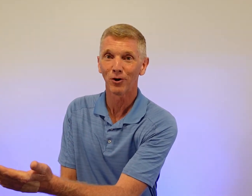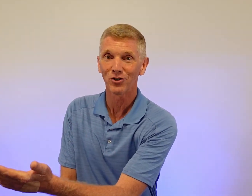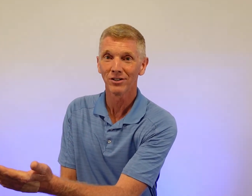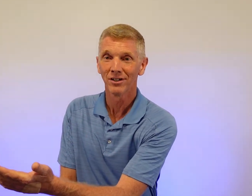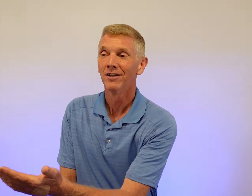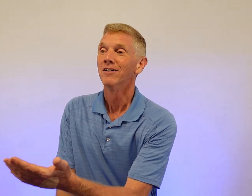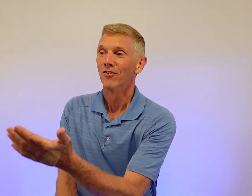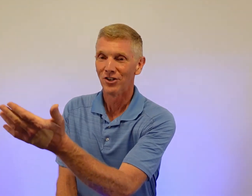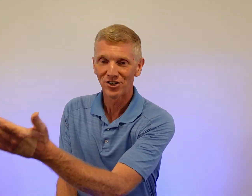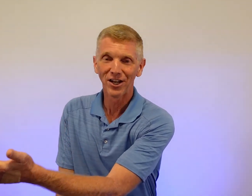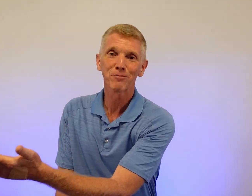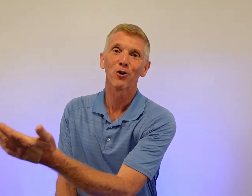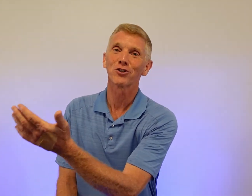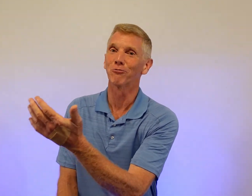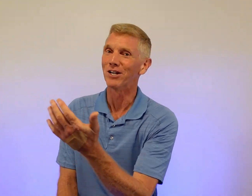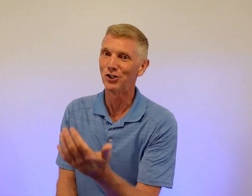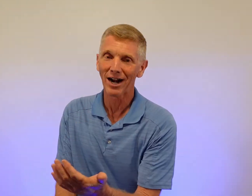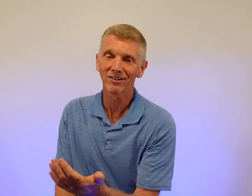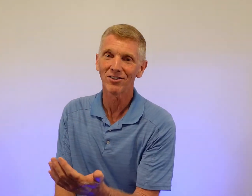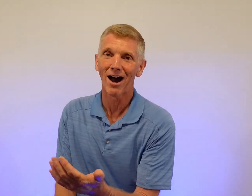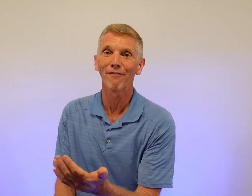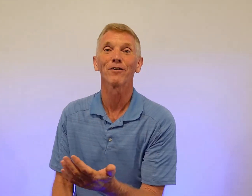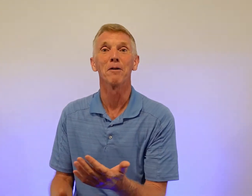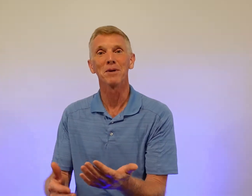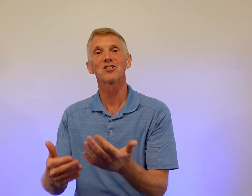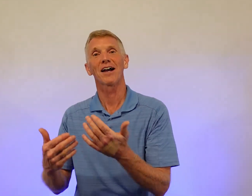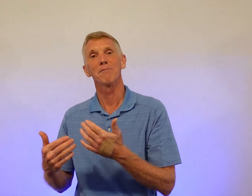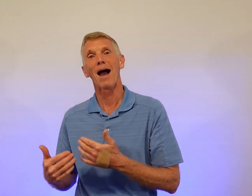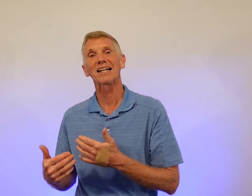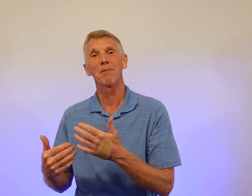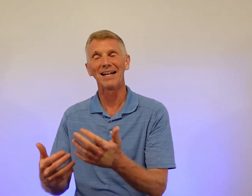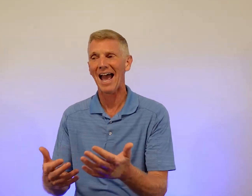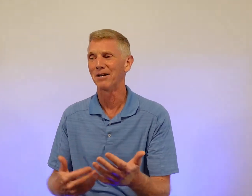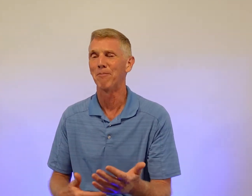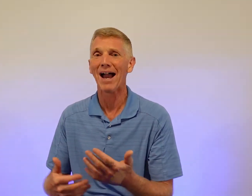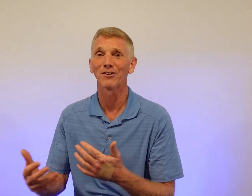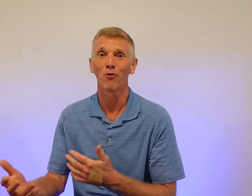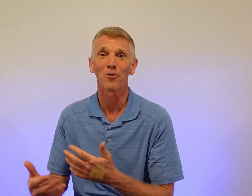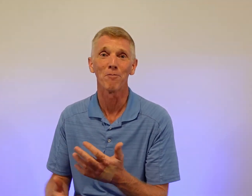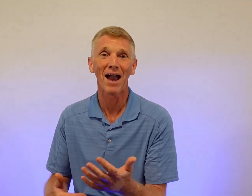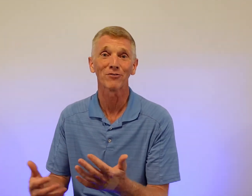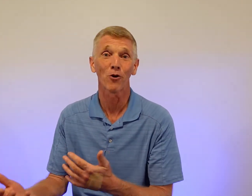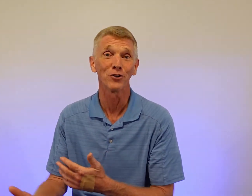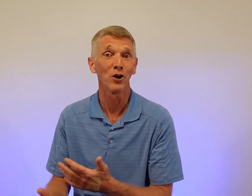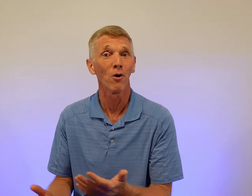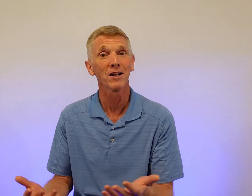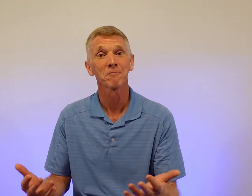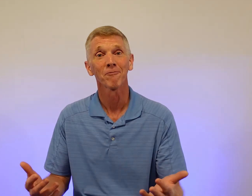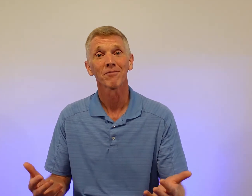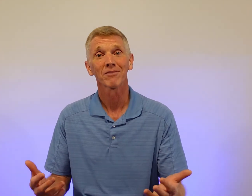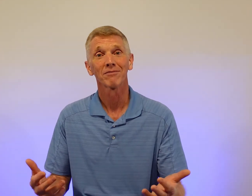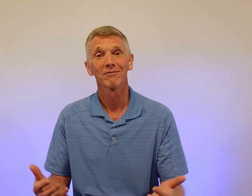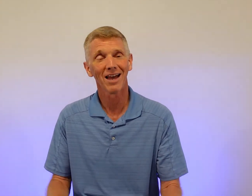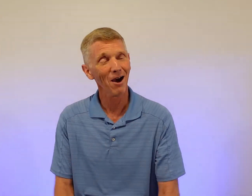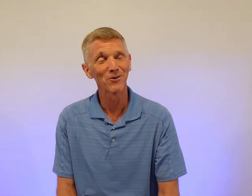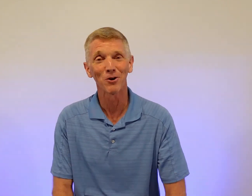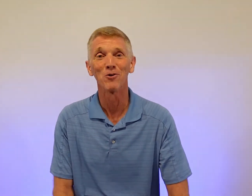salesperson rejecting the offer and me signing back to my dad and back and forth and back and forth. And you know what? That was almost